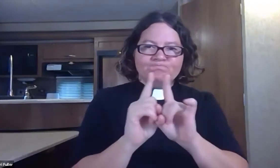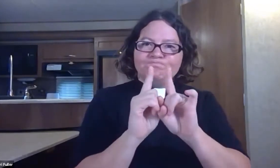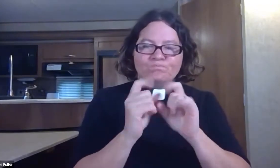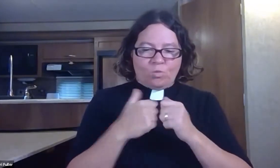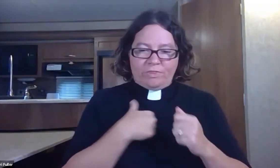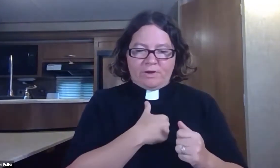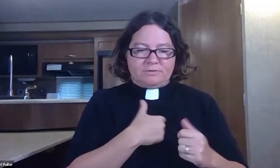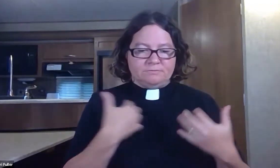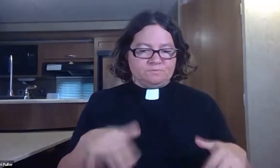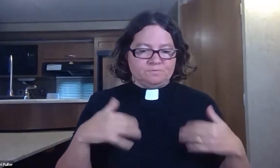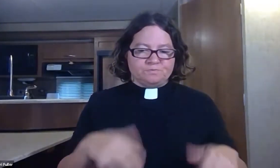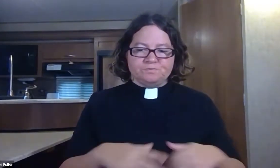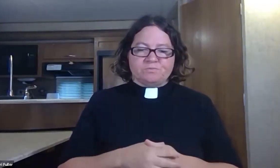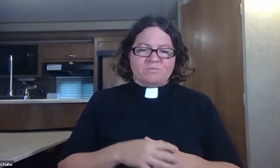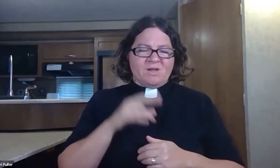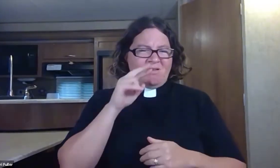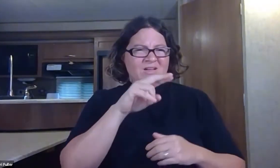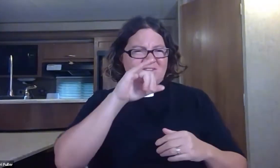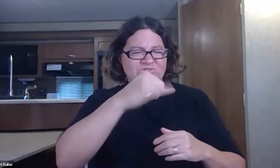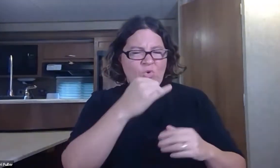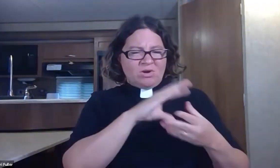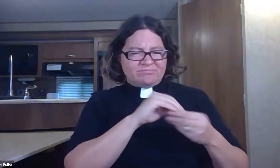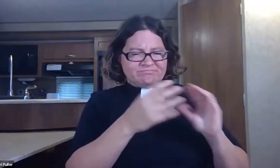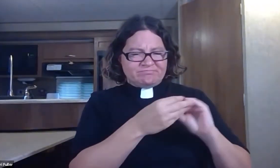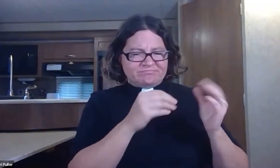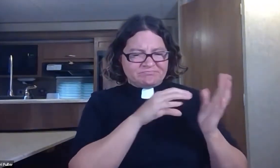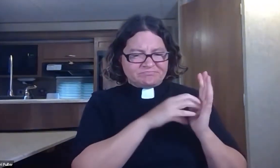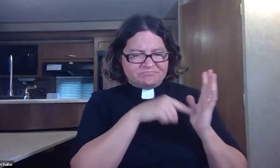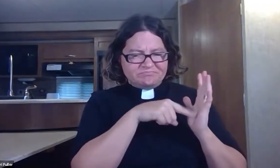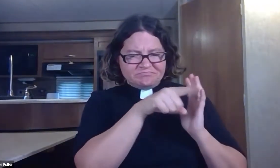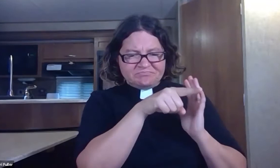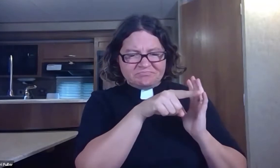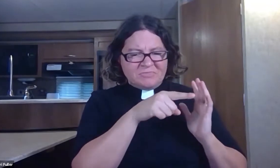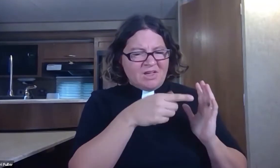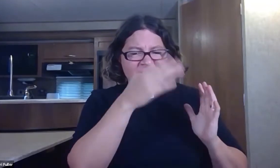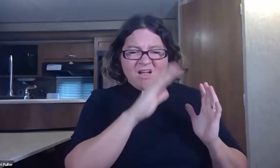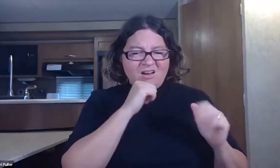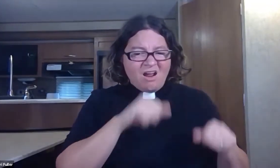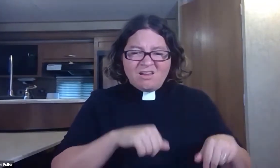Even when we're being stubborn, even when we're rebelling, like Jonah did,